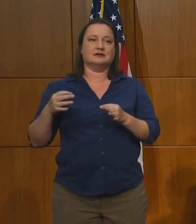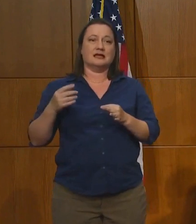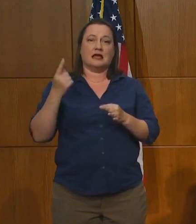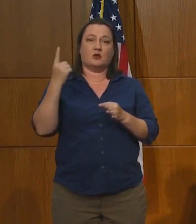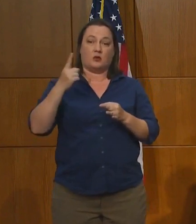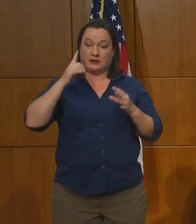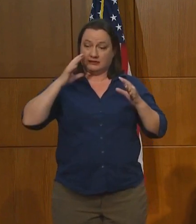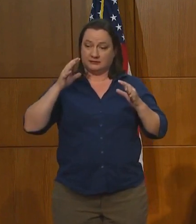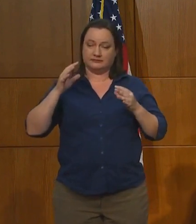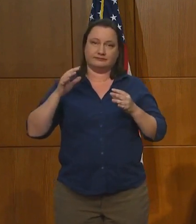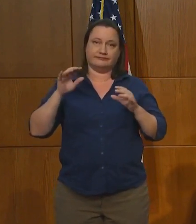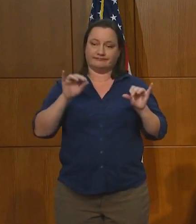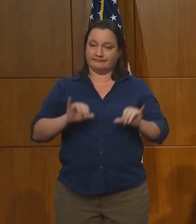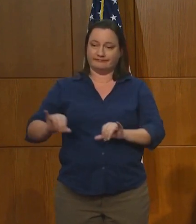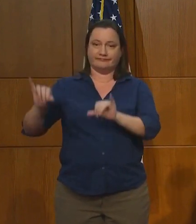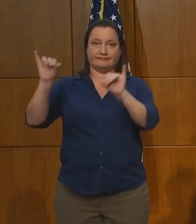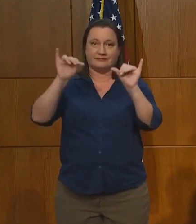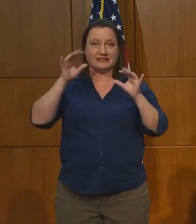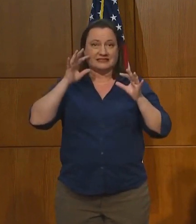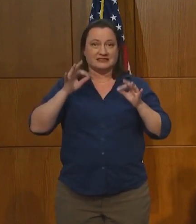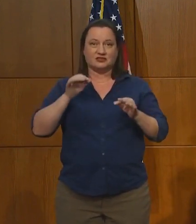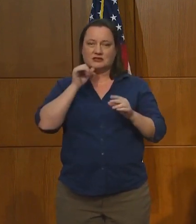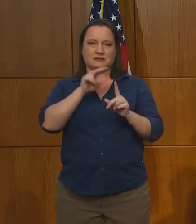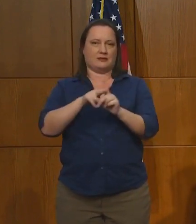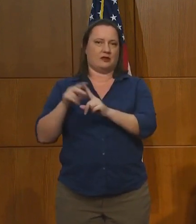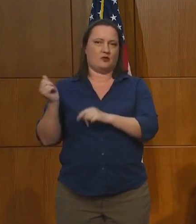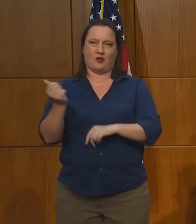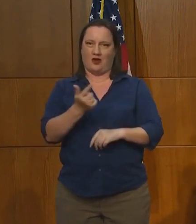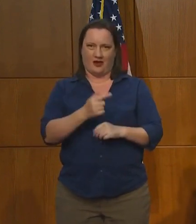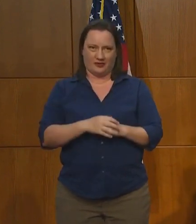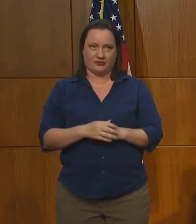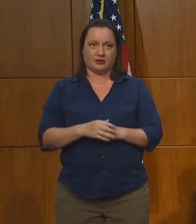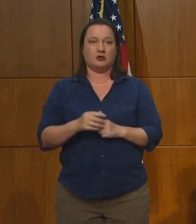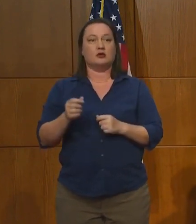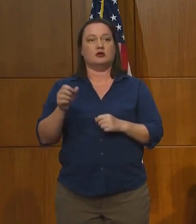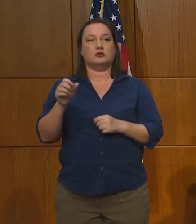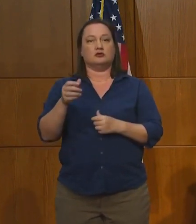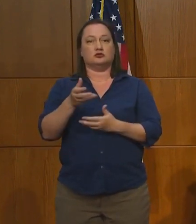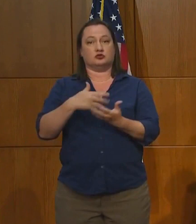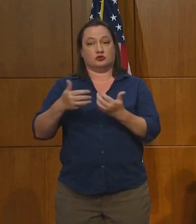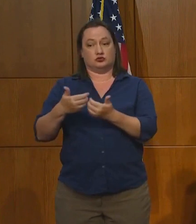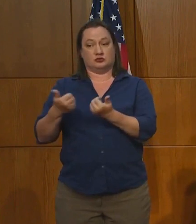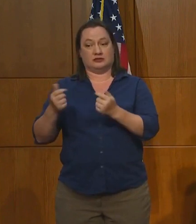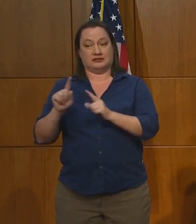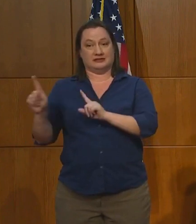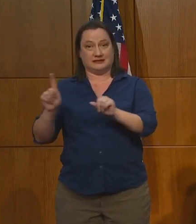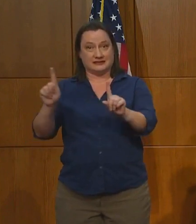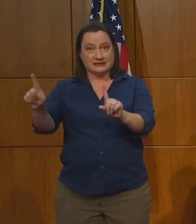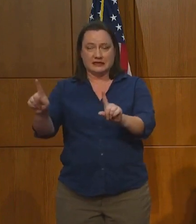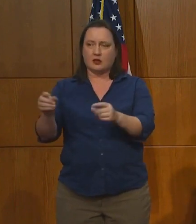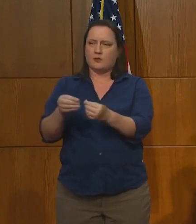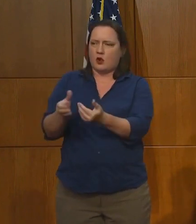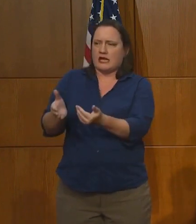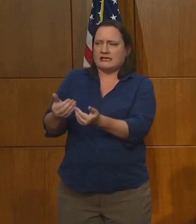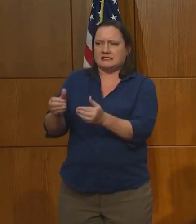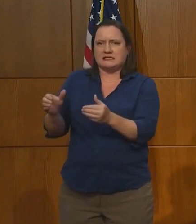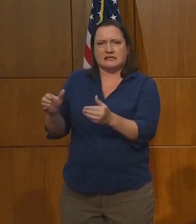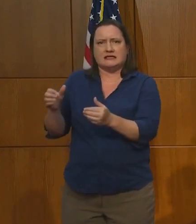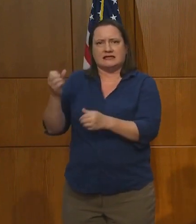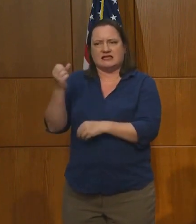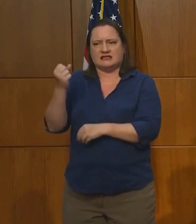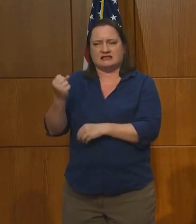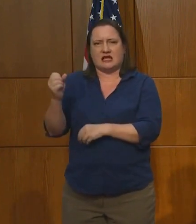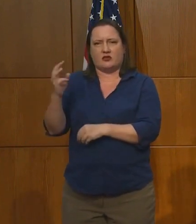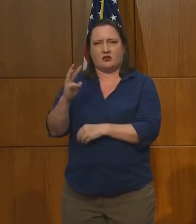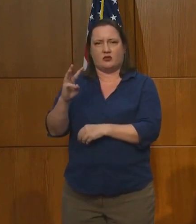about social distancing. Well, that's a lot easier to accomplish in the Southwest where, the numbers are smaller, where there's less individuals